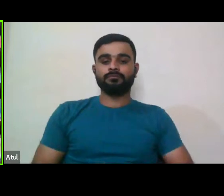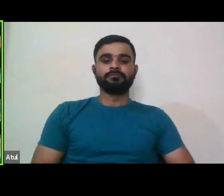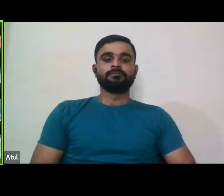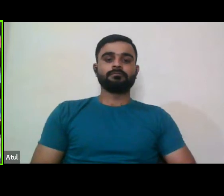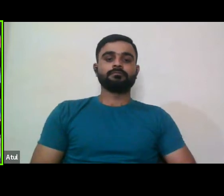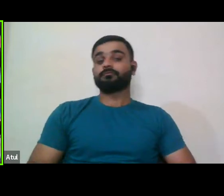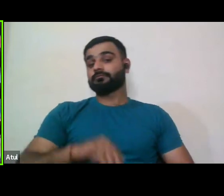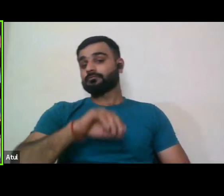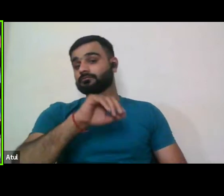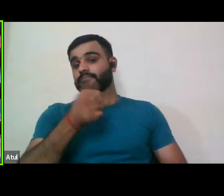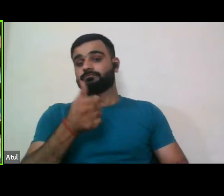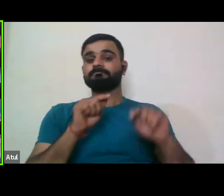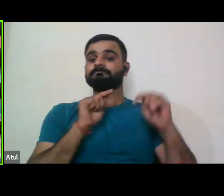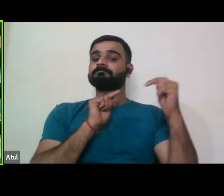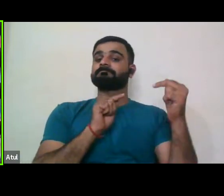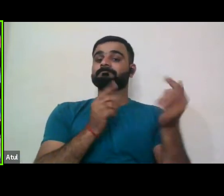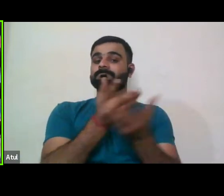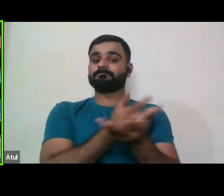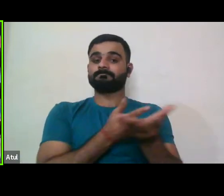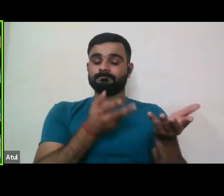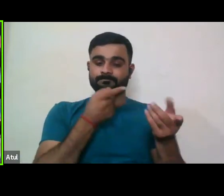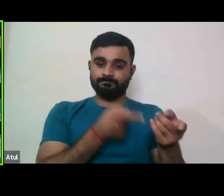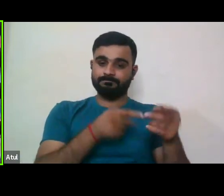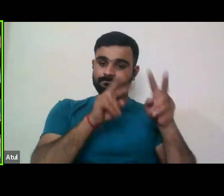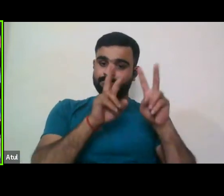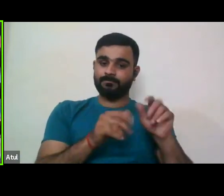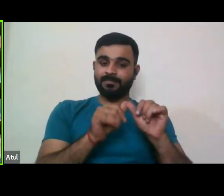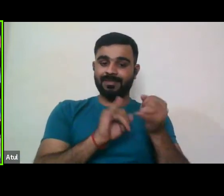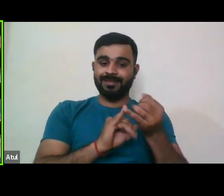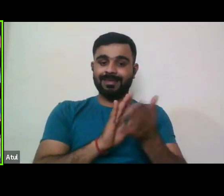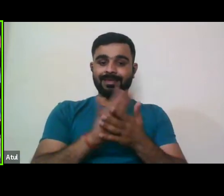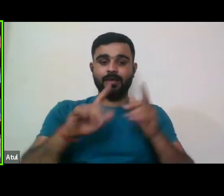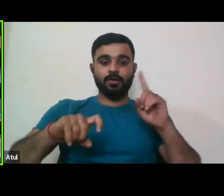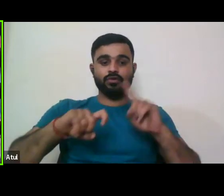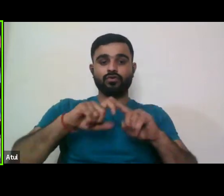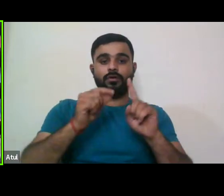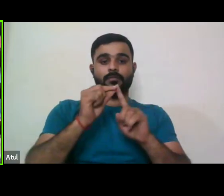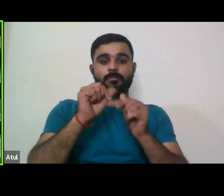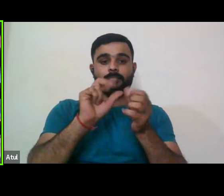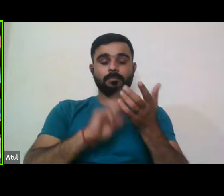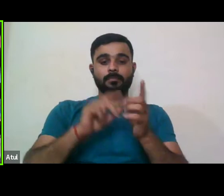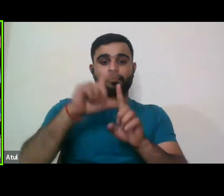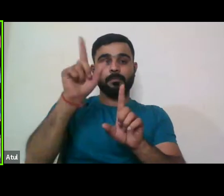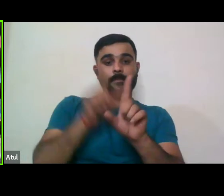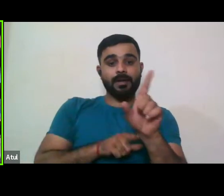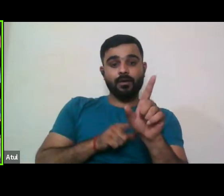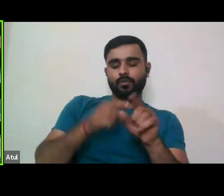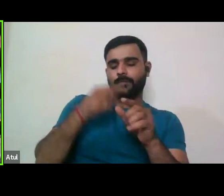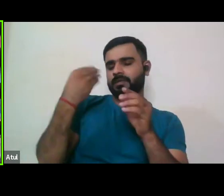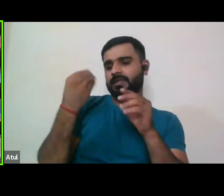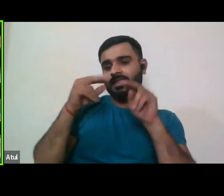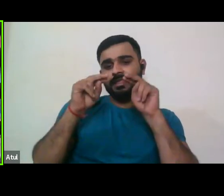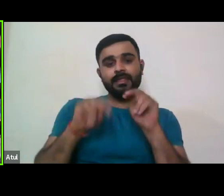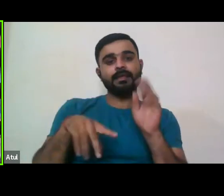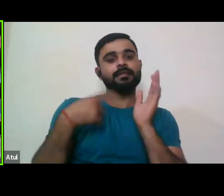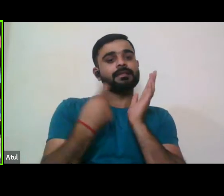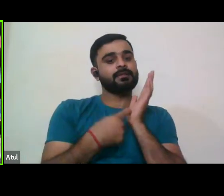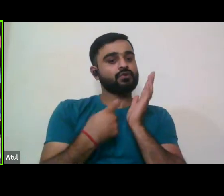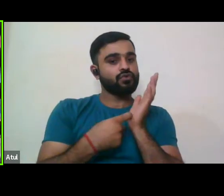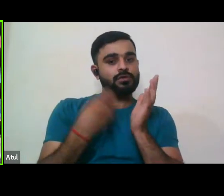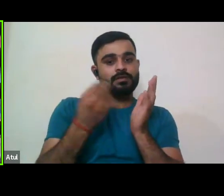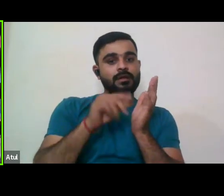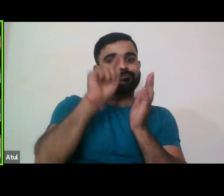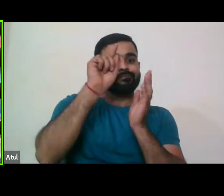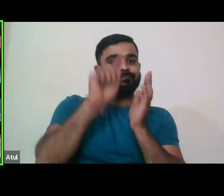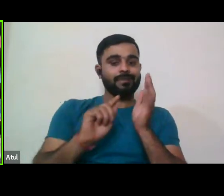The other argument, which was the argument made in Ashok Pandey, was to say that we need some norms, some guidance, or